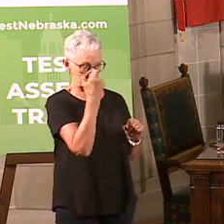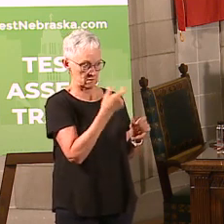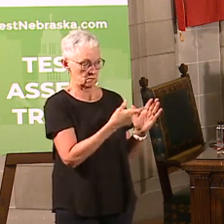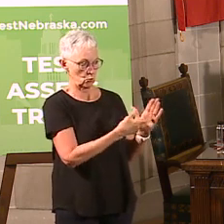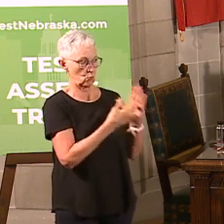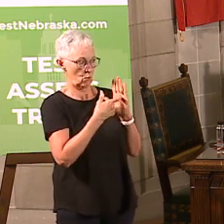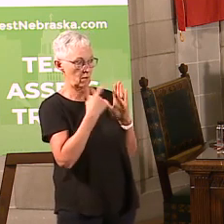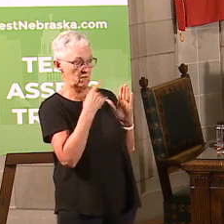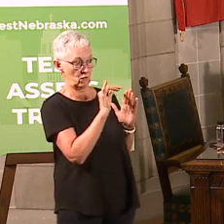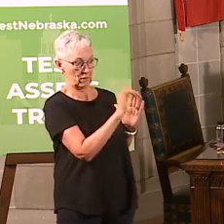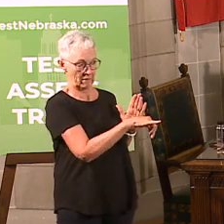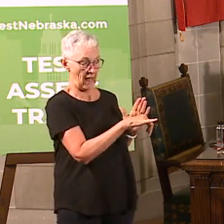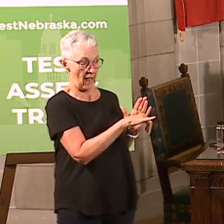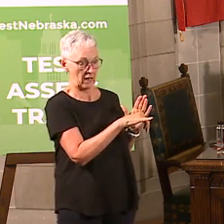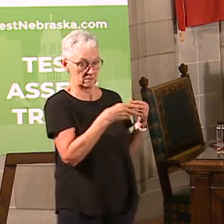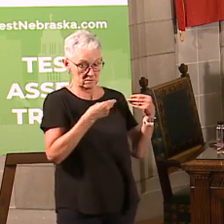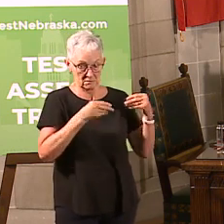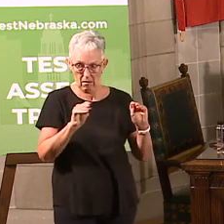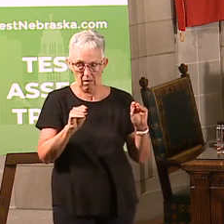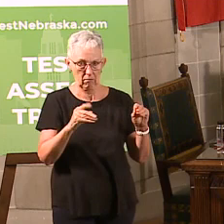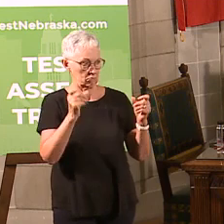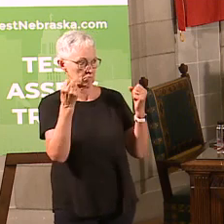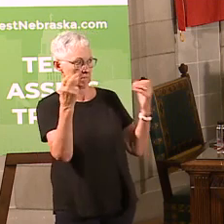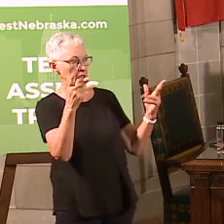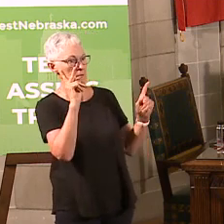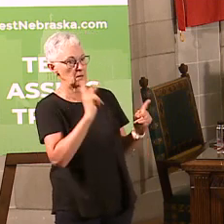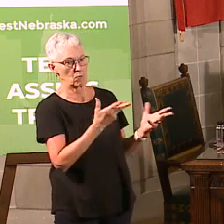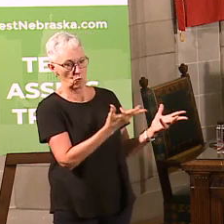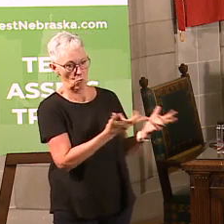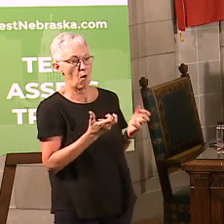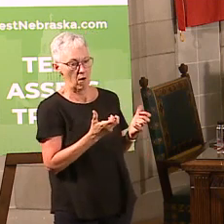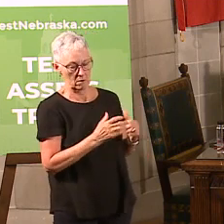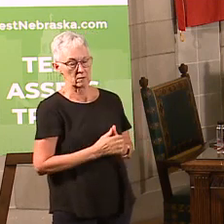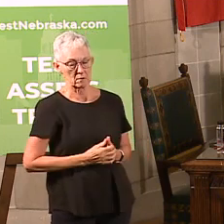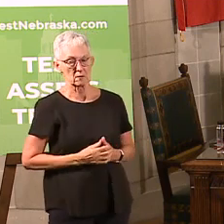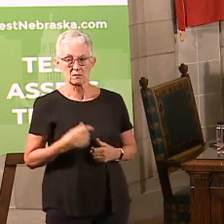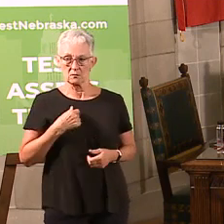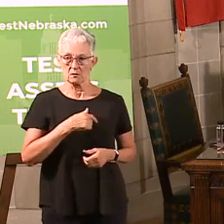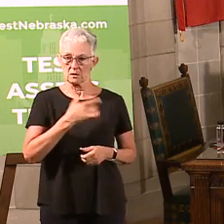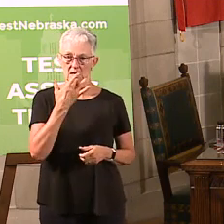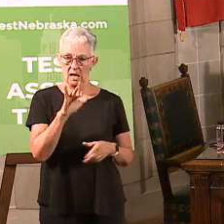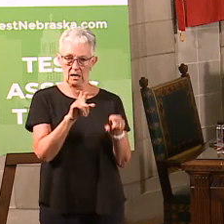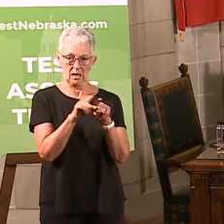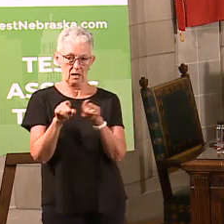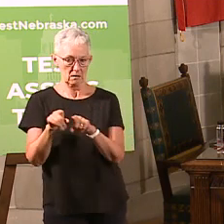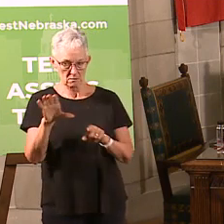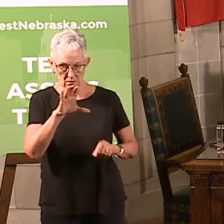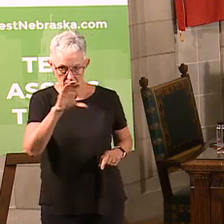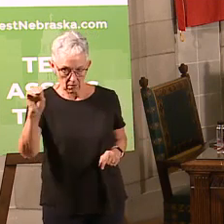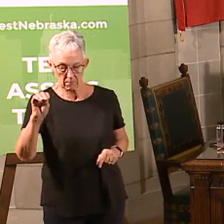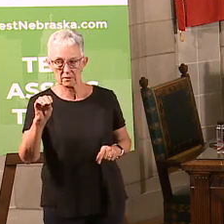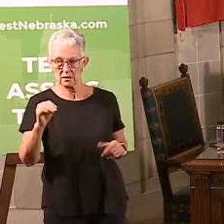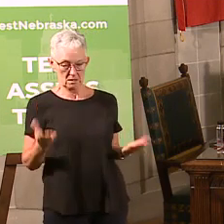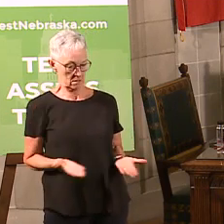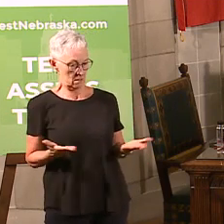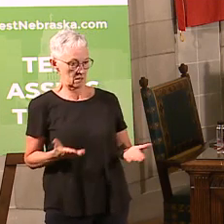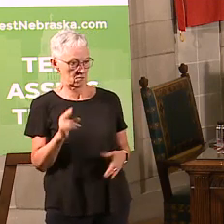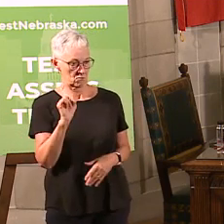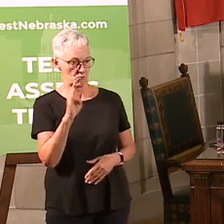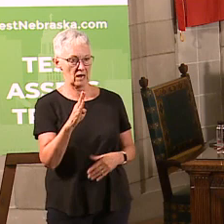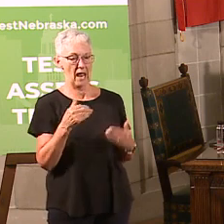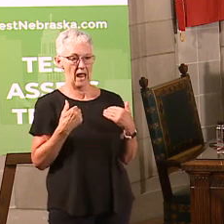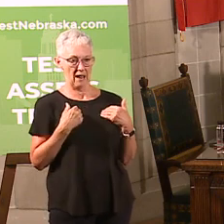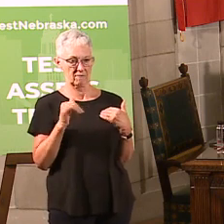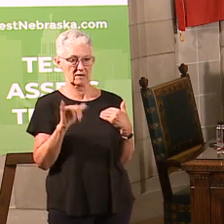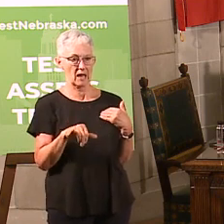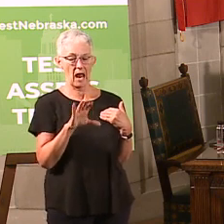is very special and something that we're actually pretty lucky as a company and as a state and a population in Nebraska to have this plant located here,